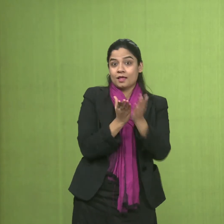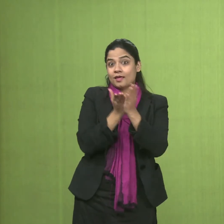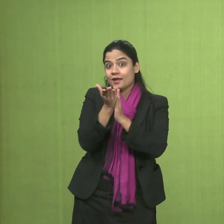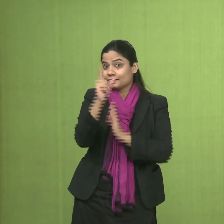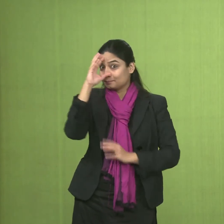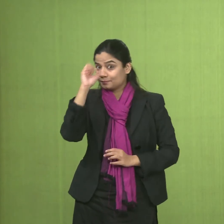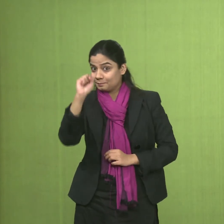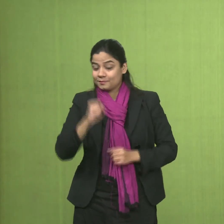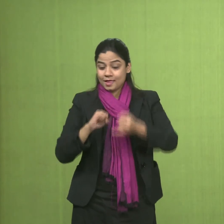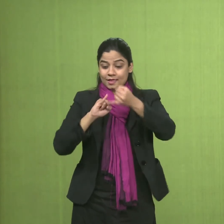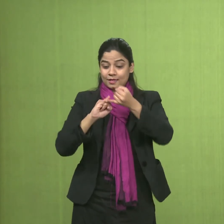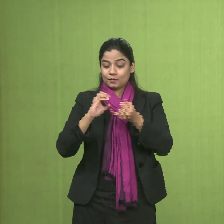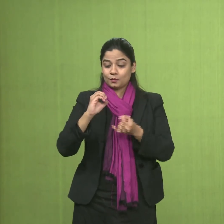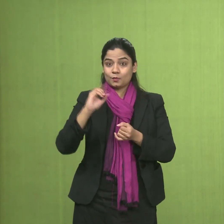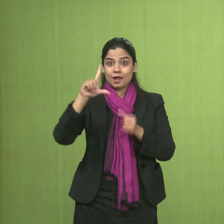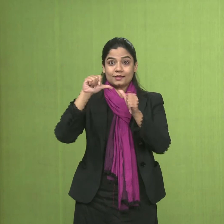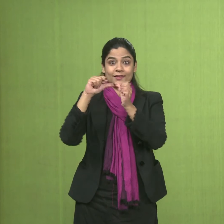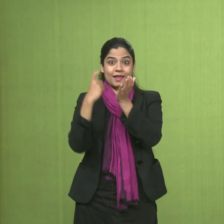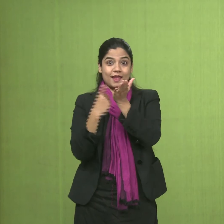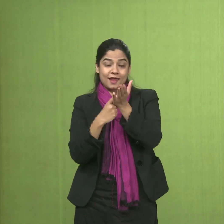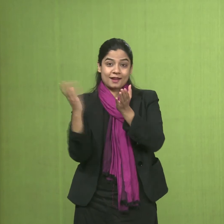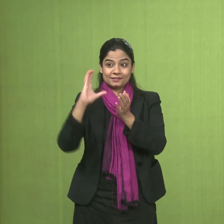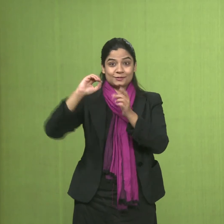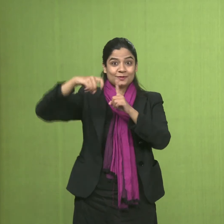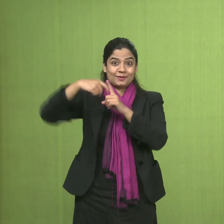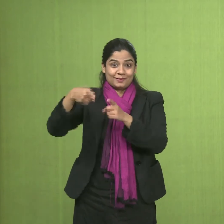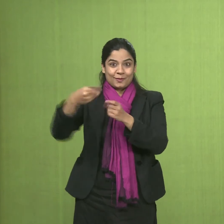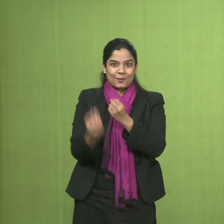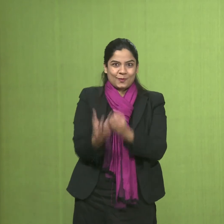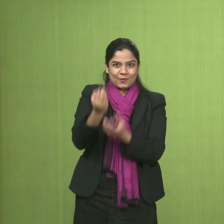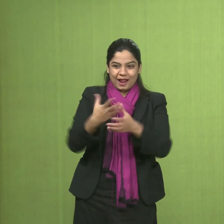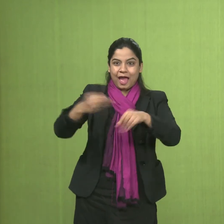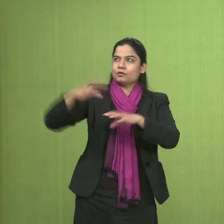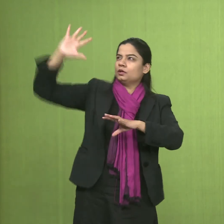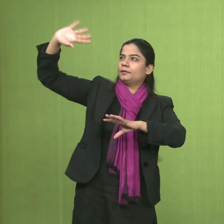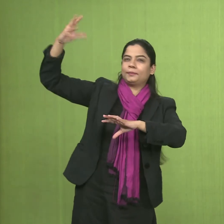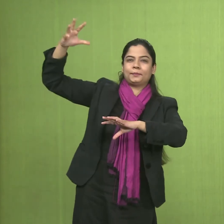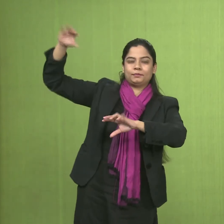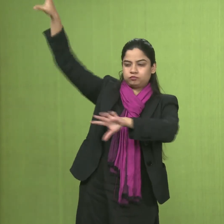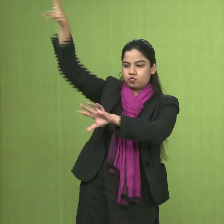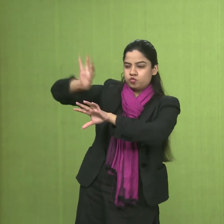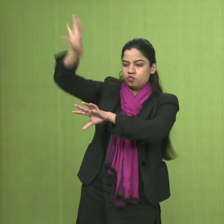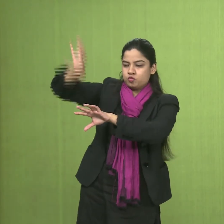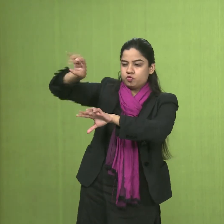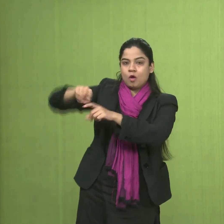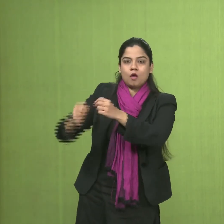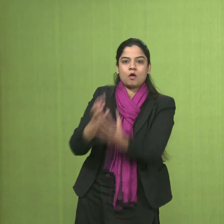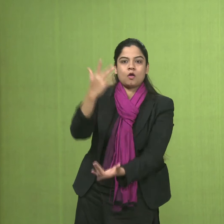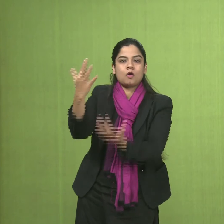And remember, we talked about solar cooker in some chapters. Solar cookers that can